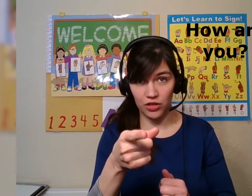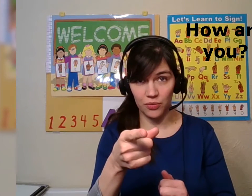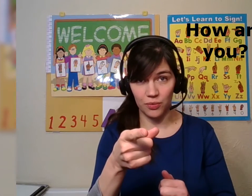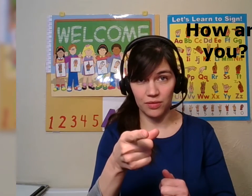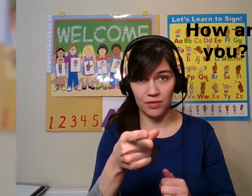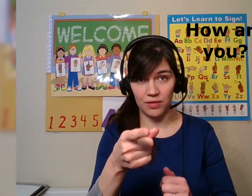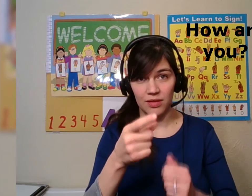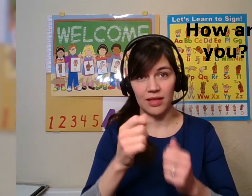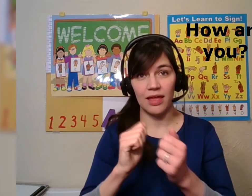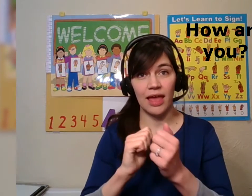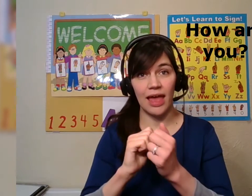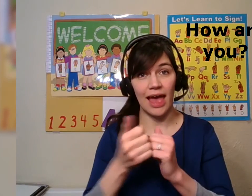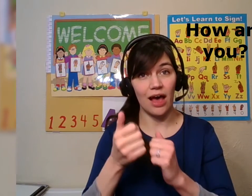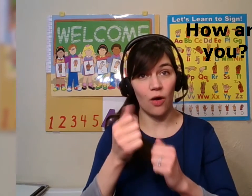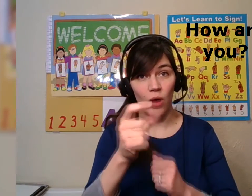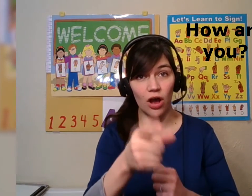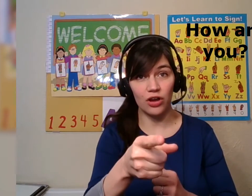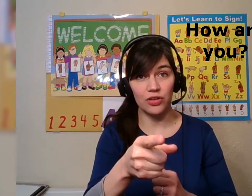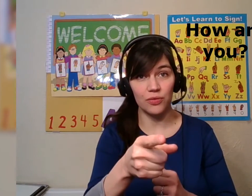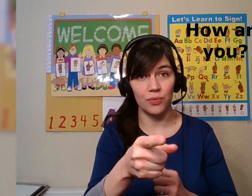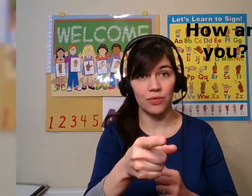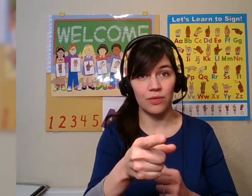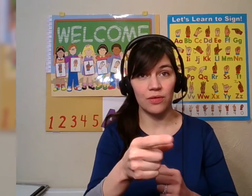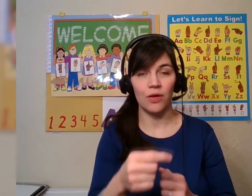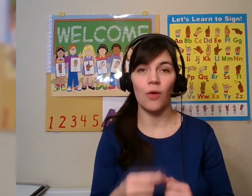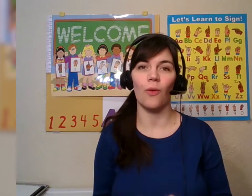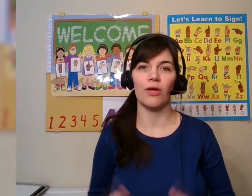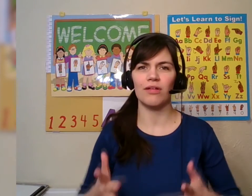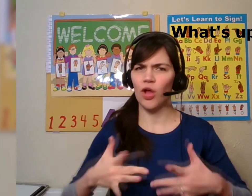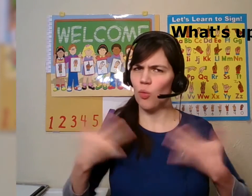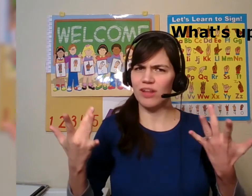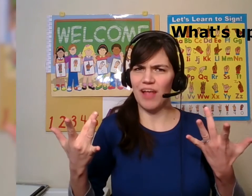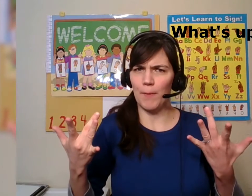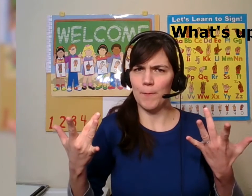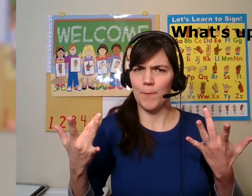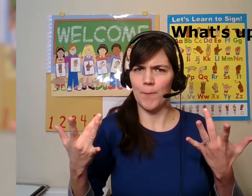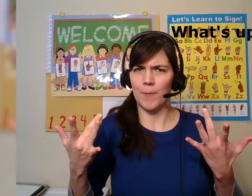you? How are you? Or, what's up?